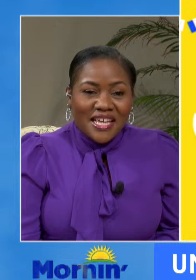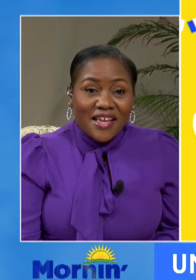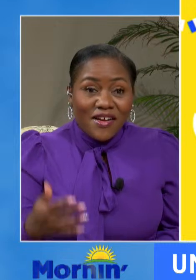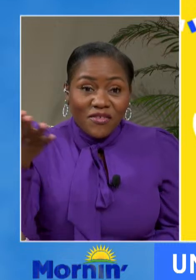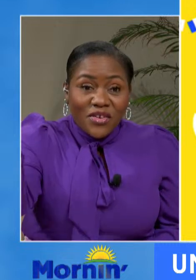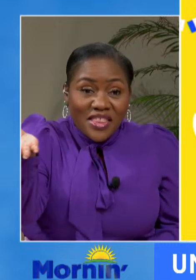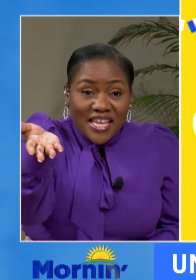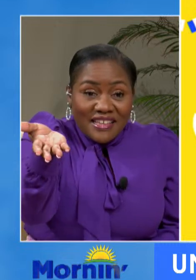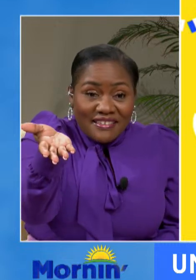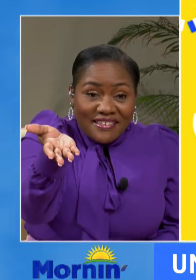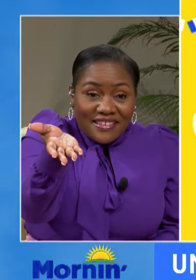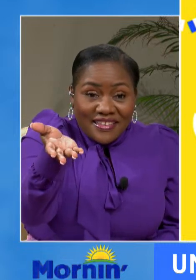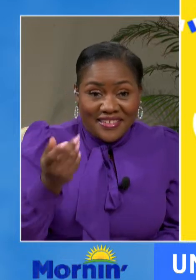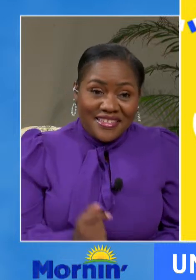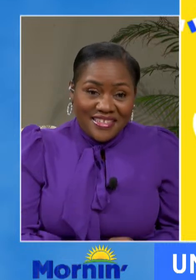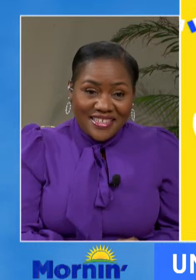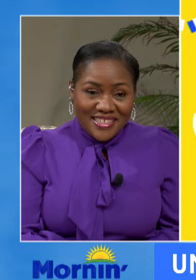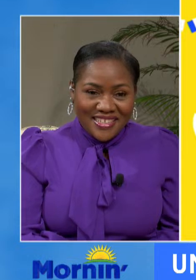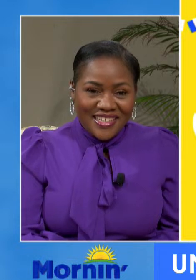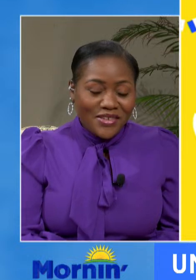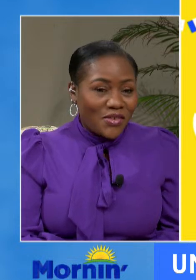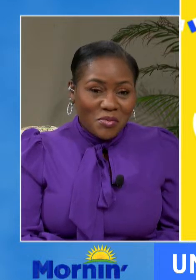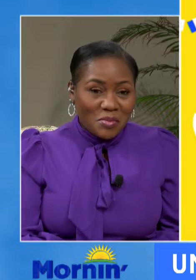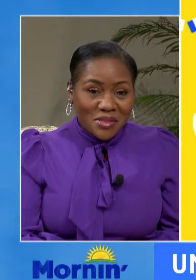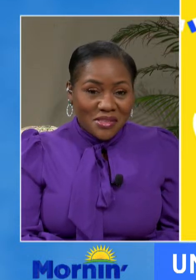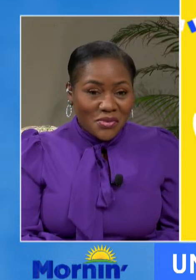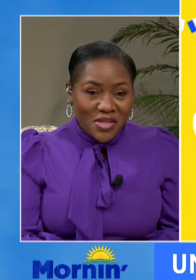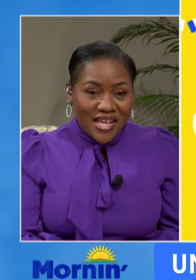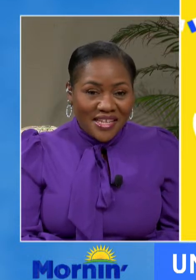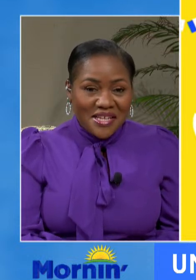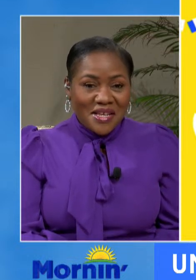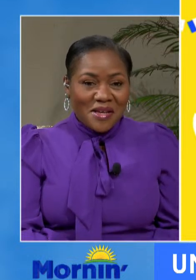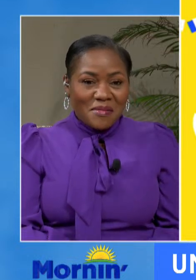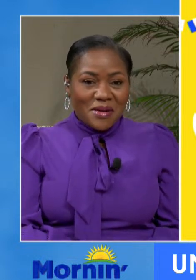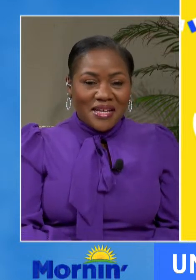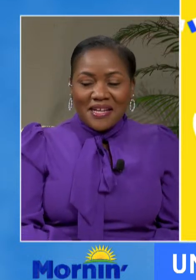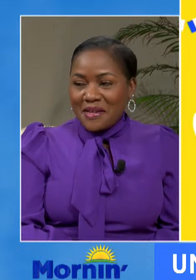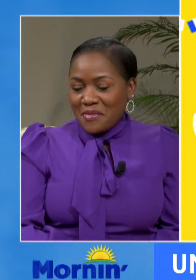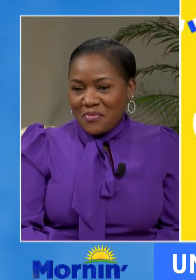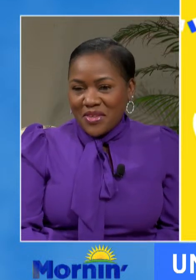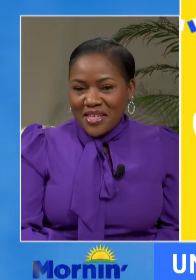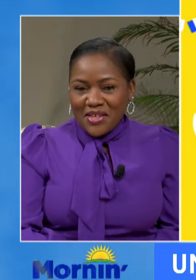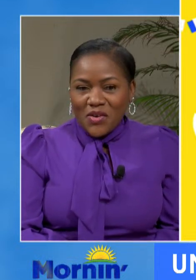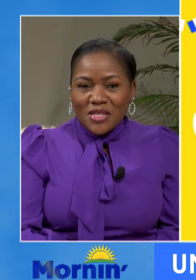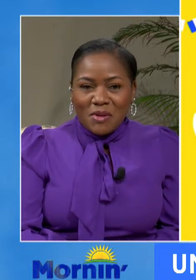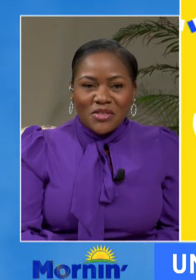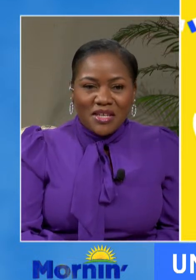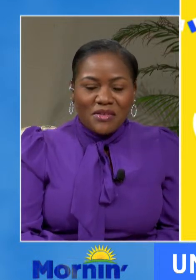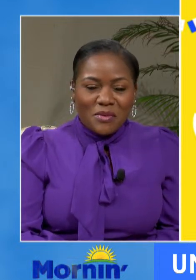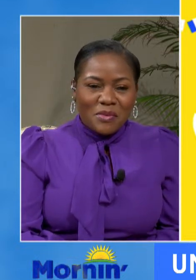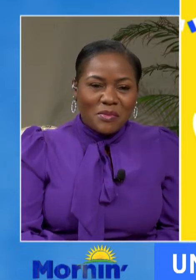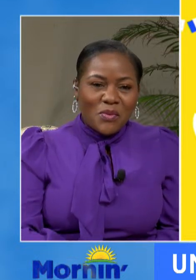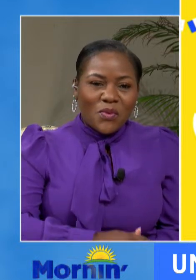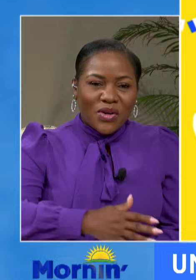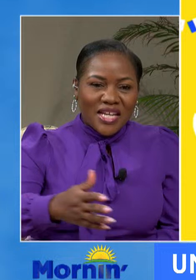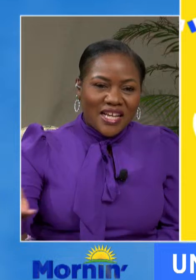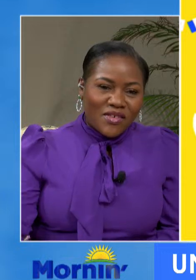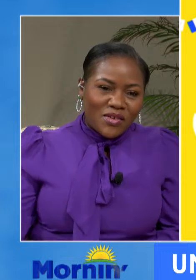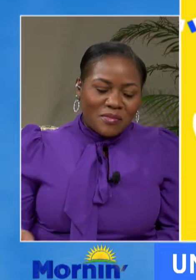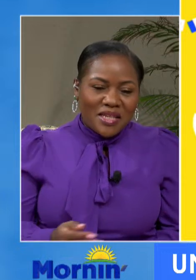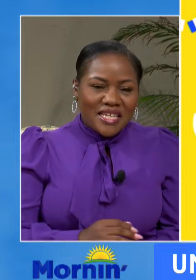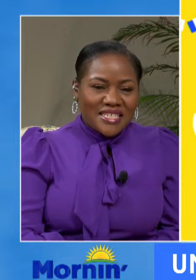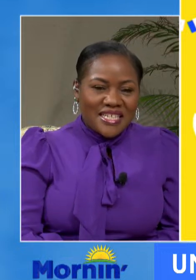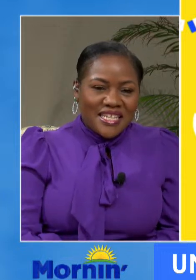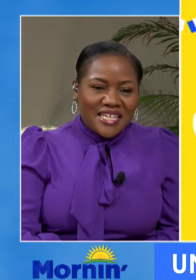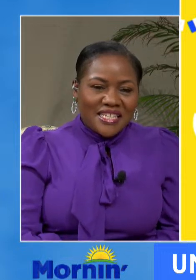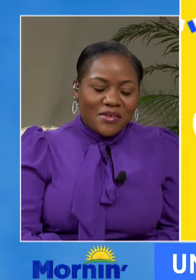there asking for this. I don't know if people still do that, but, you know, especially if there were people working